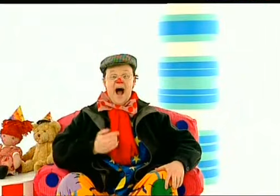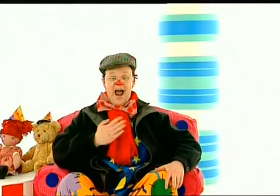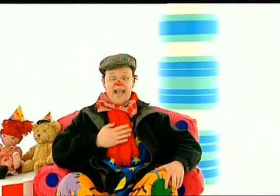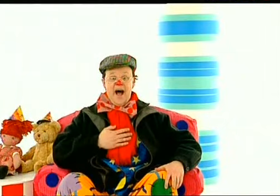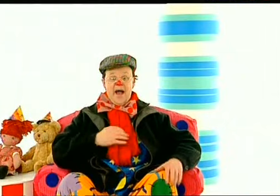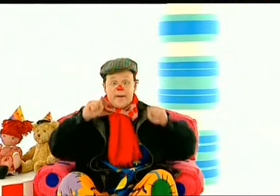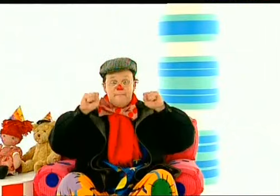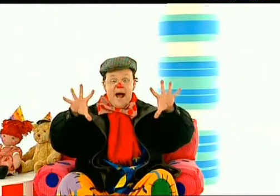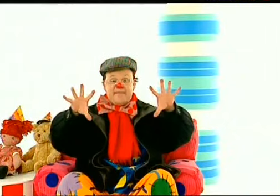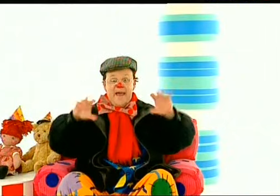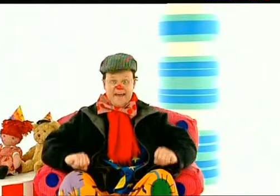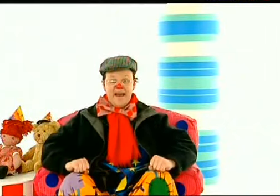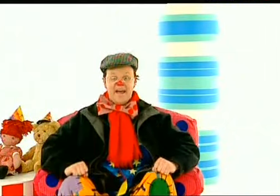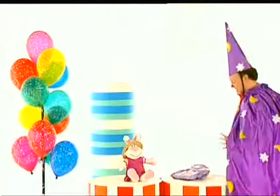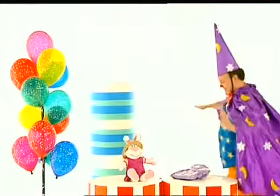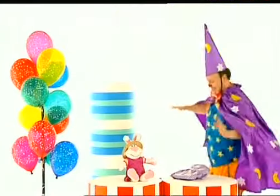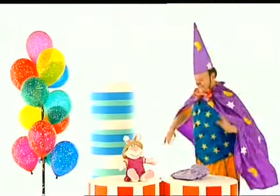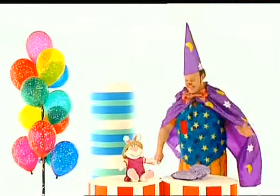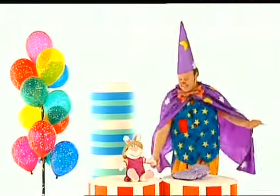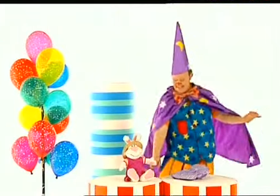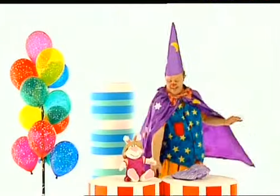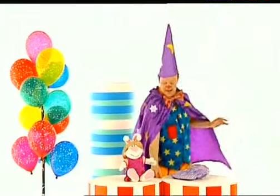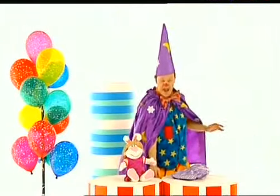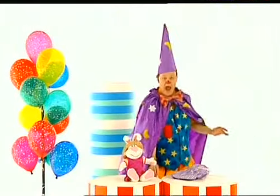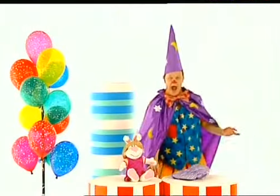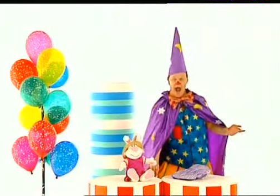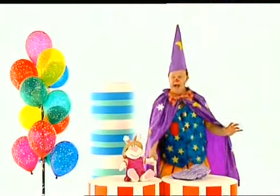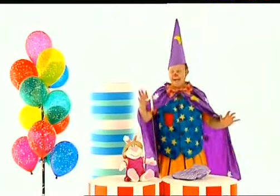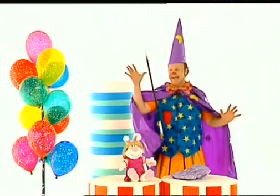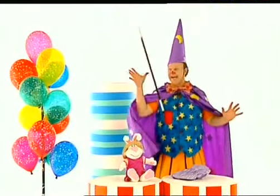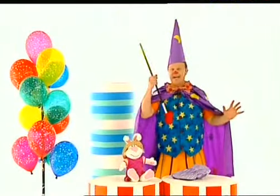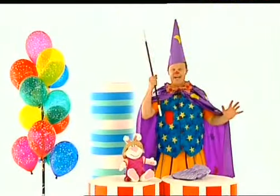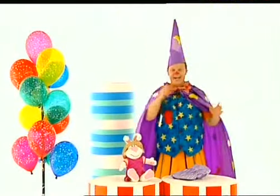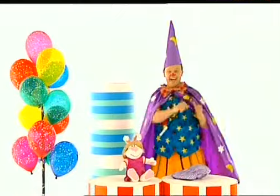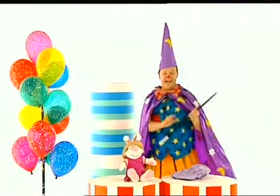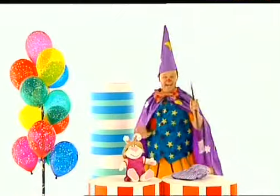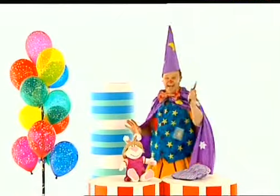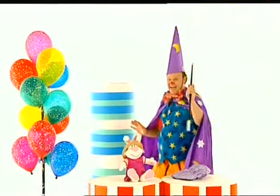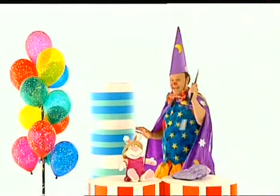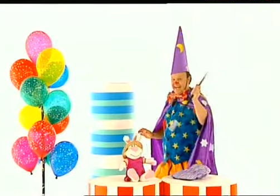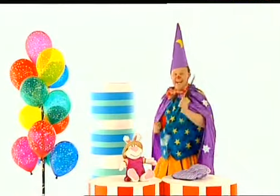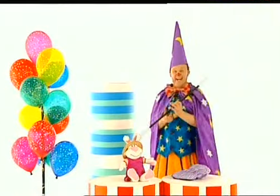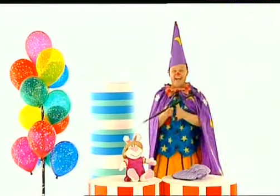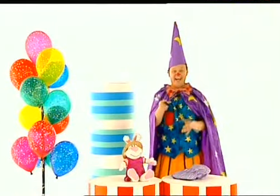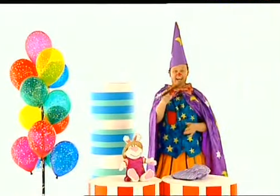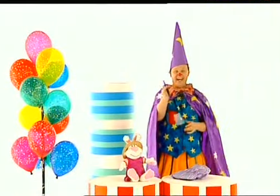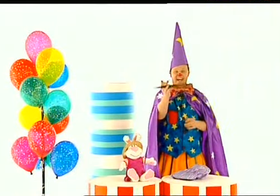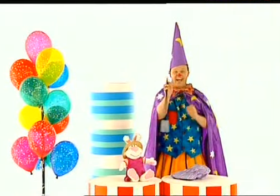I like magic! So do I, Grandad Tumble. Are you going to make the rabbit disappear, Mr.